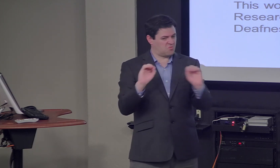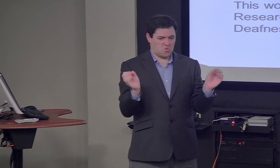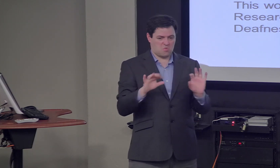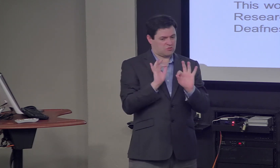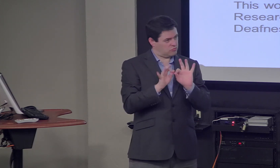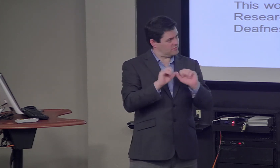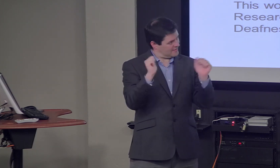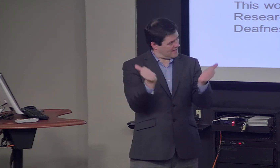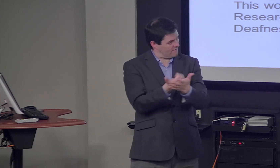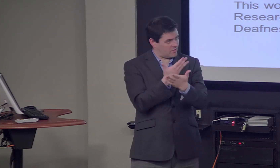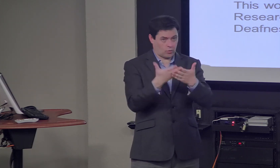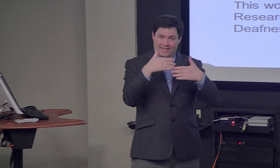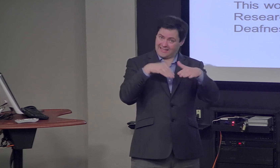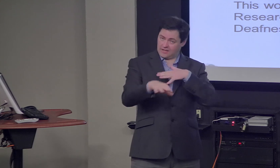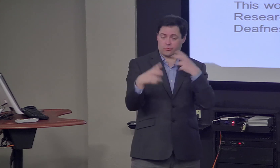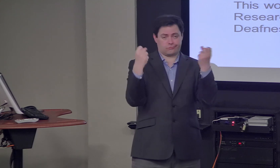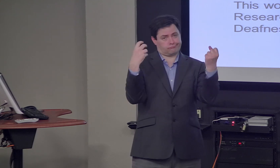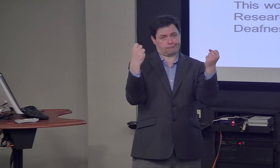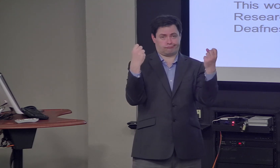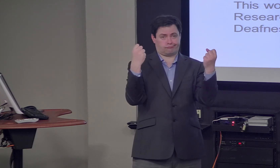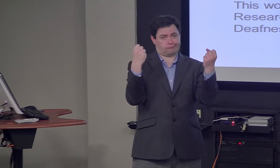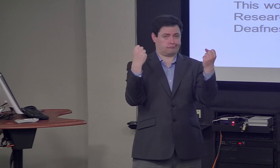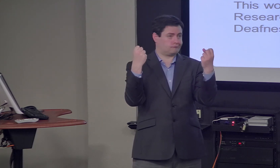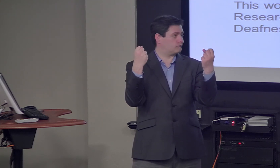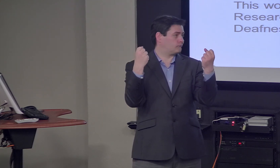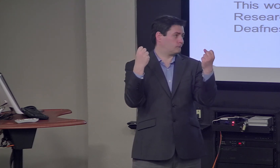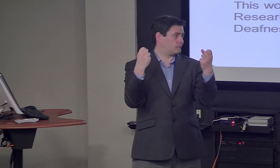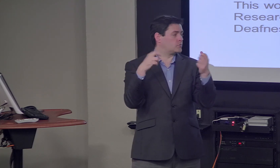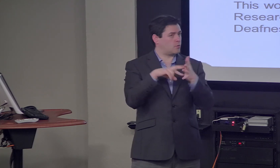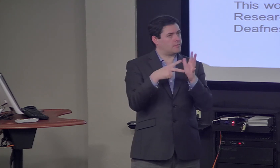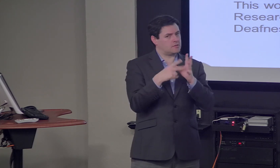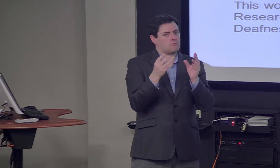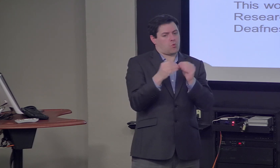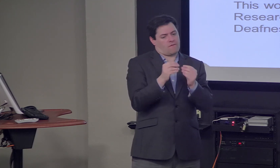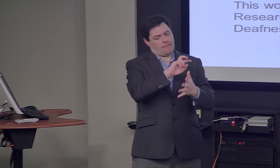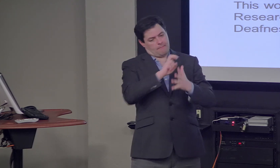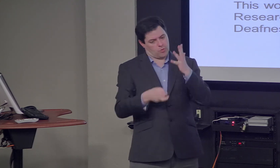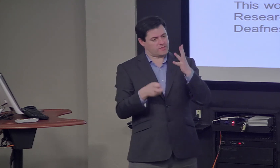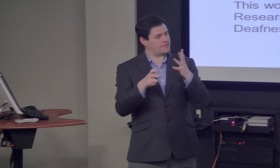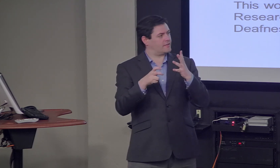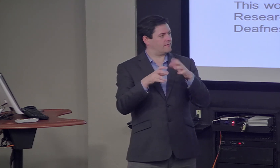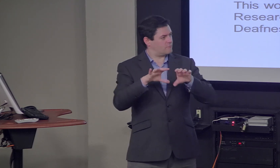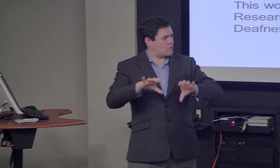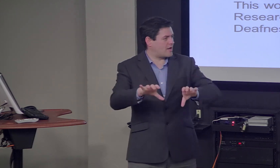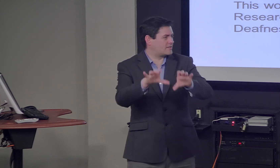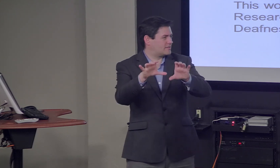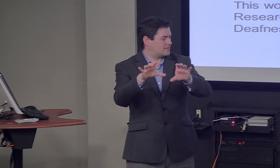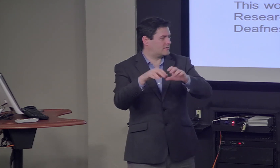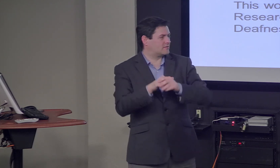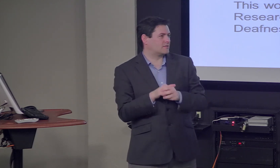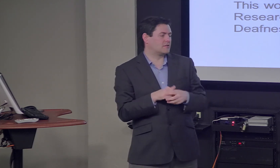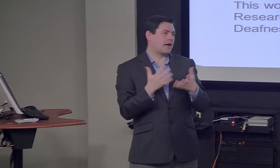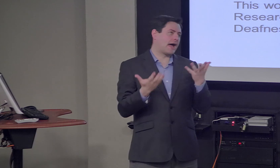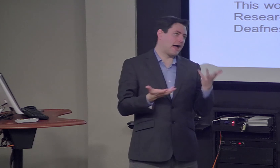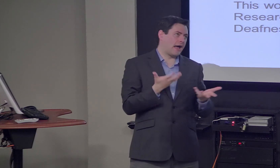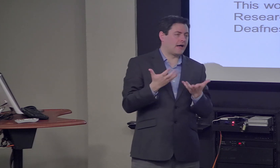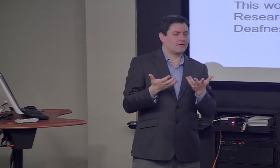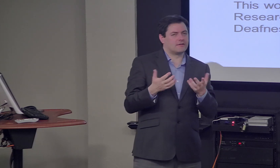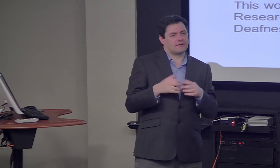had interpreters, but the second and third years, everything was presented to them in sign language. So it was very much an immersion practice that